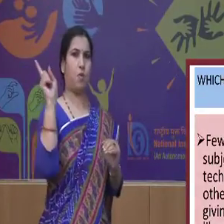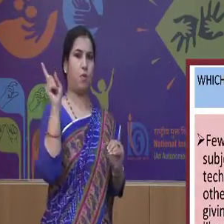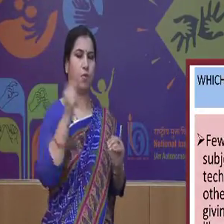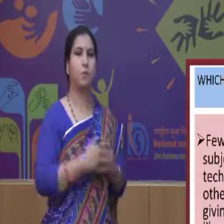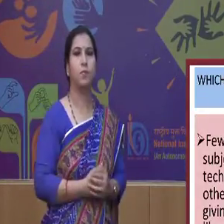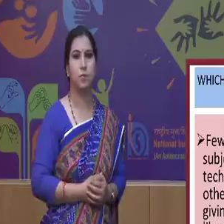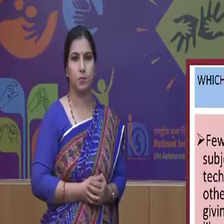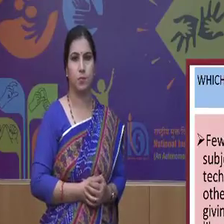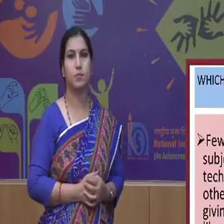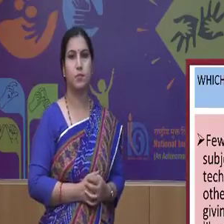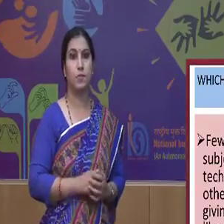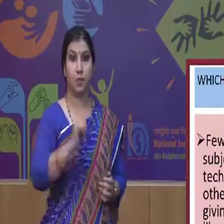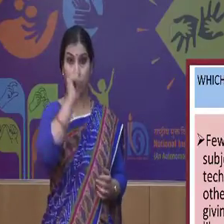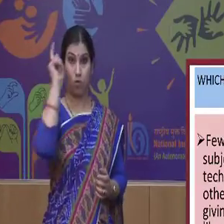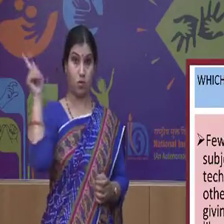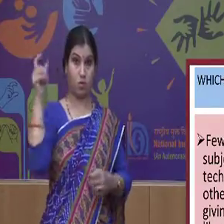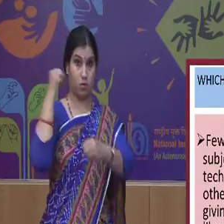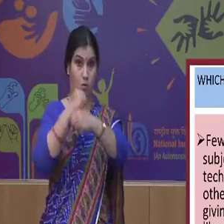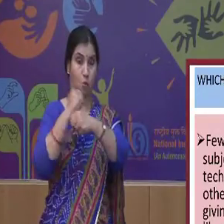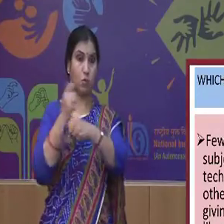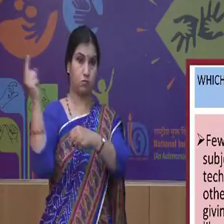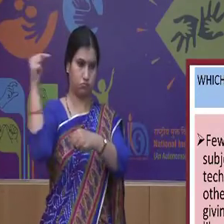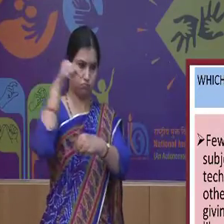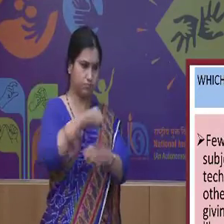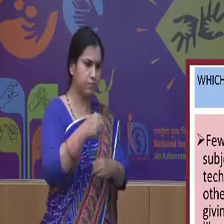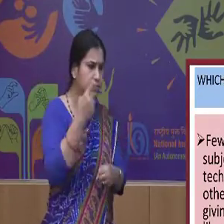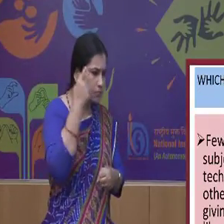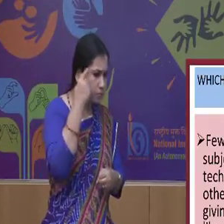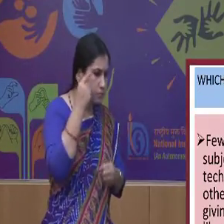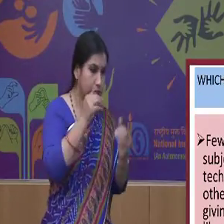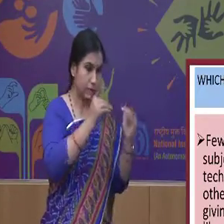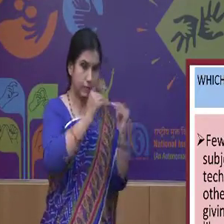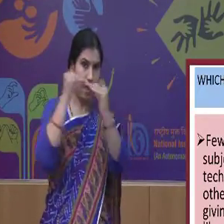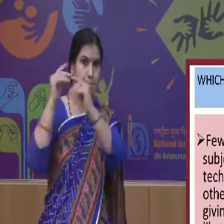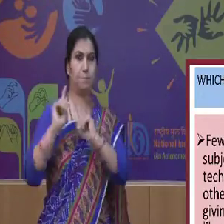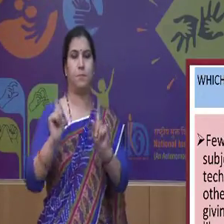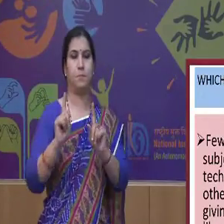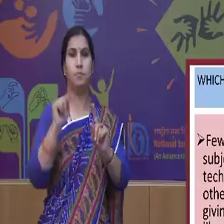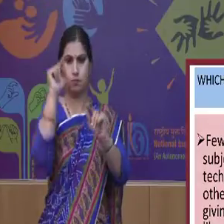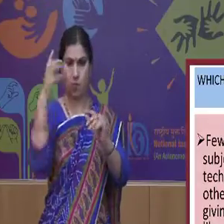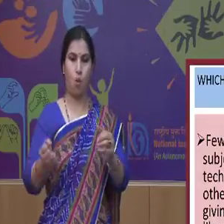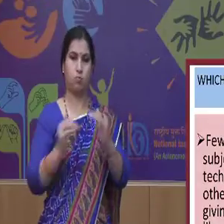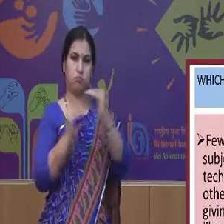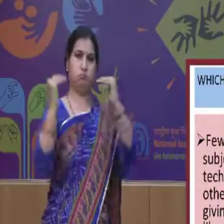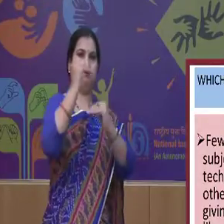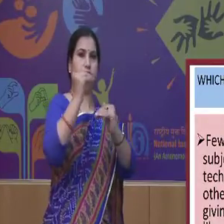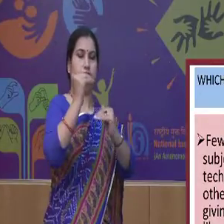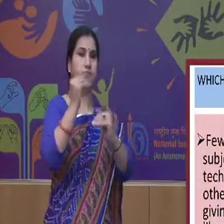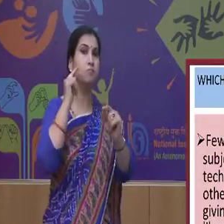The British government did not want to modernize India fully as they wanted to continue their